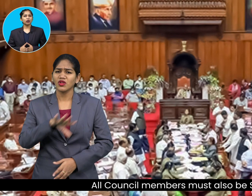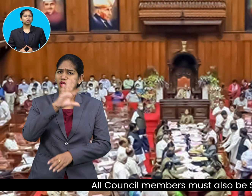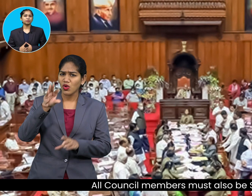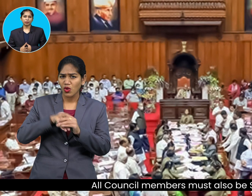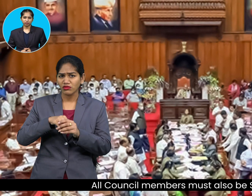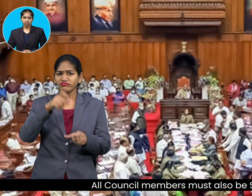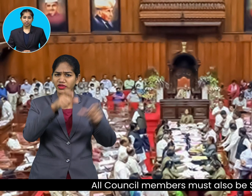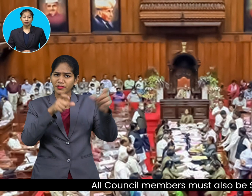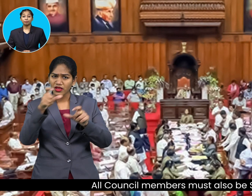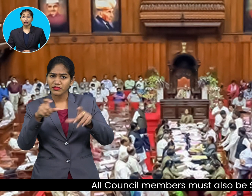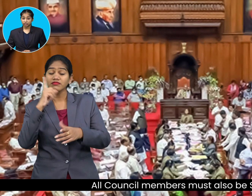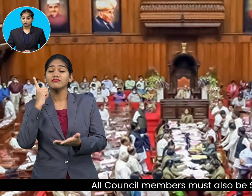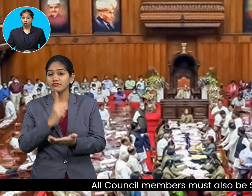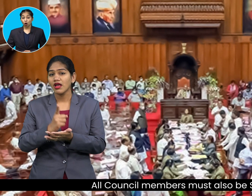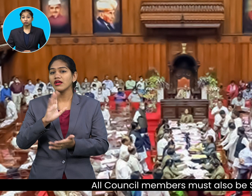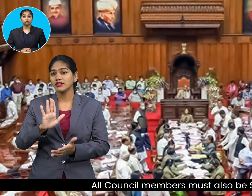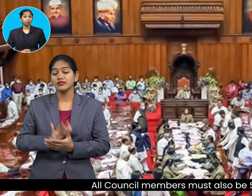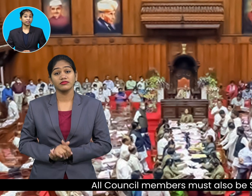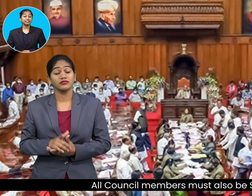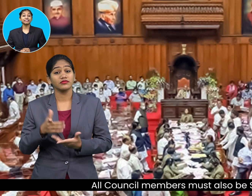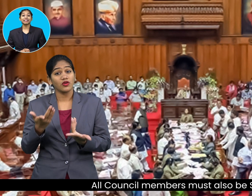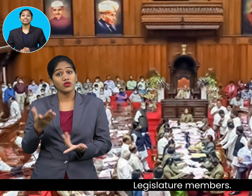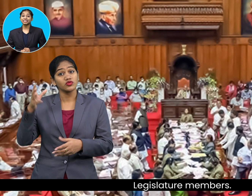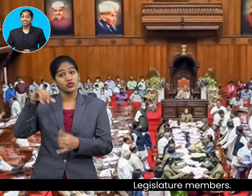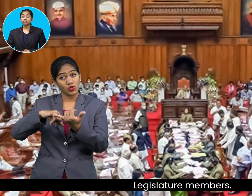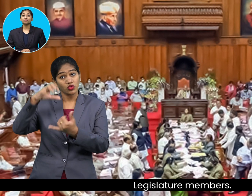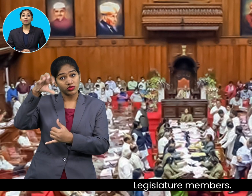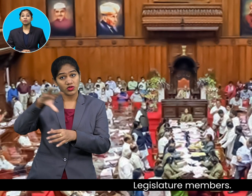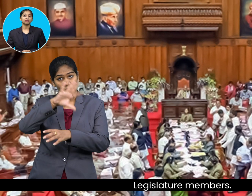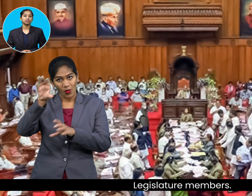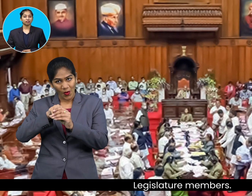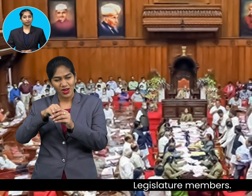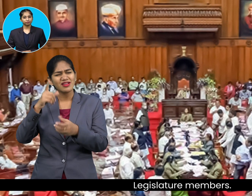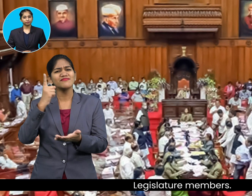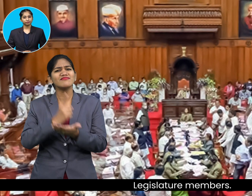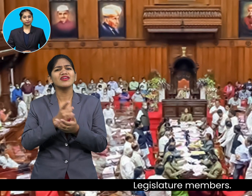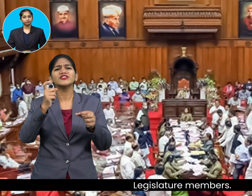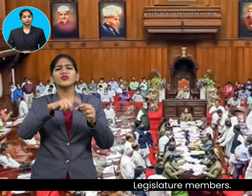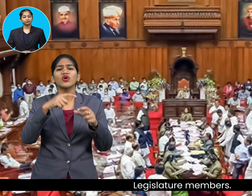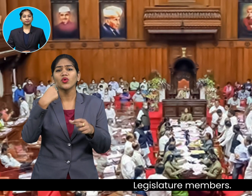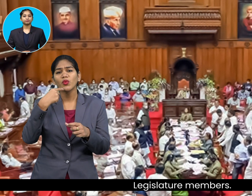All council members must also be state legislature members.